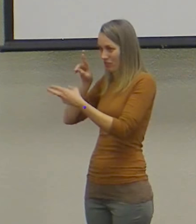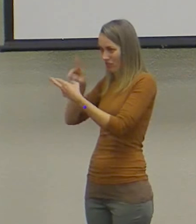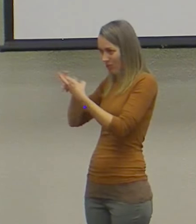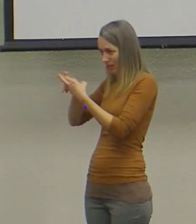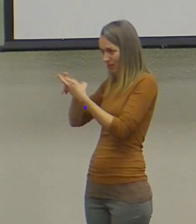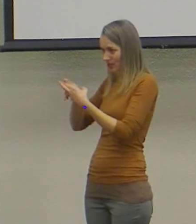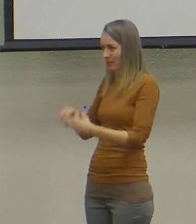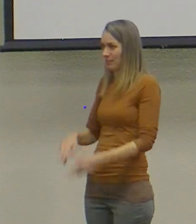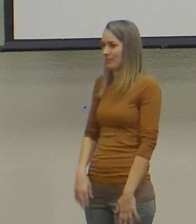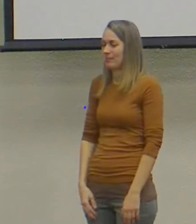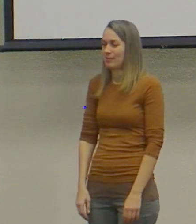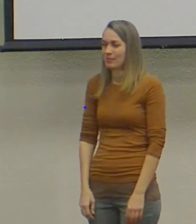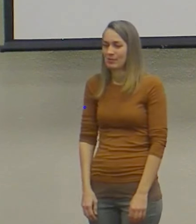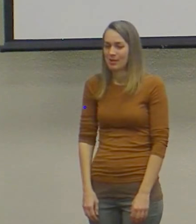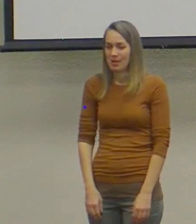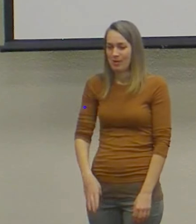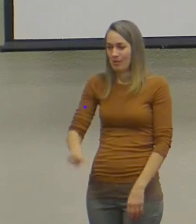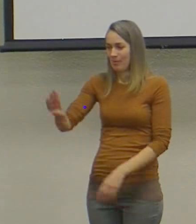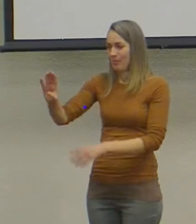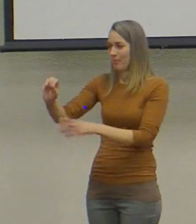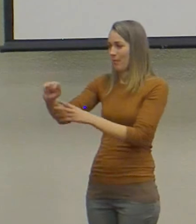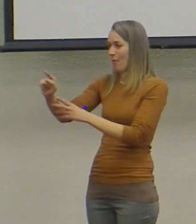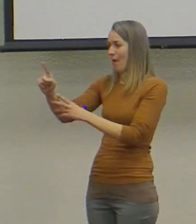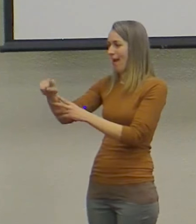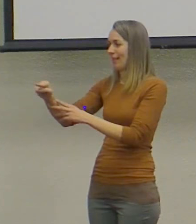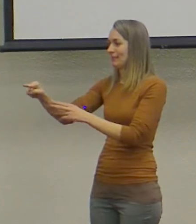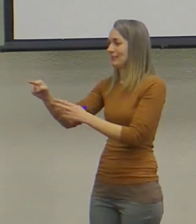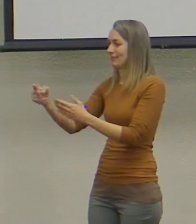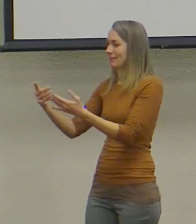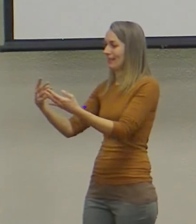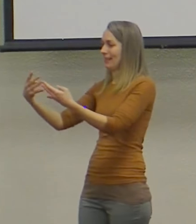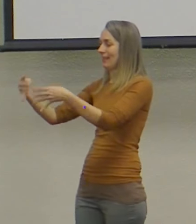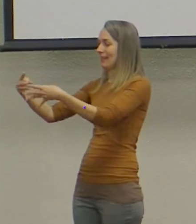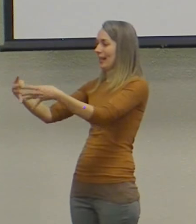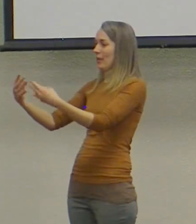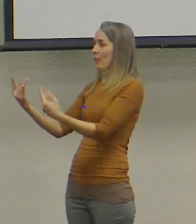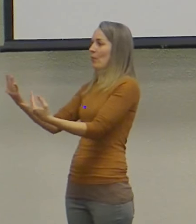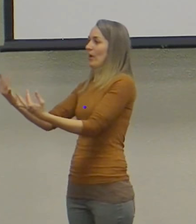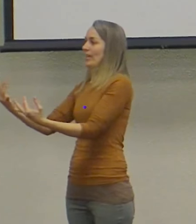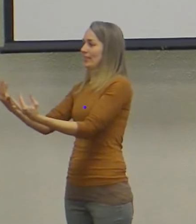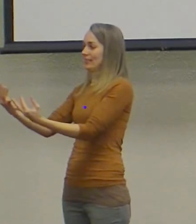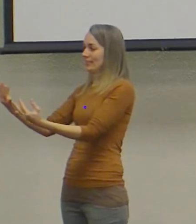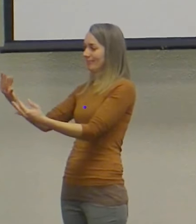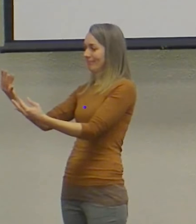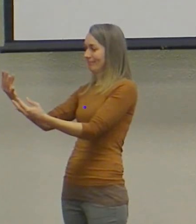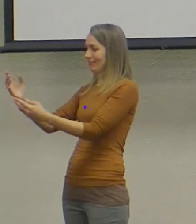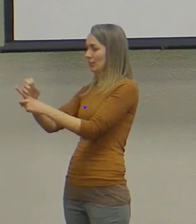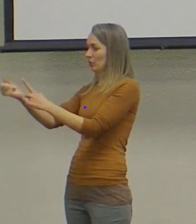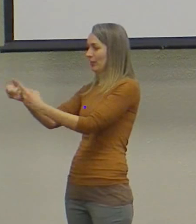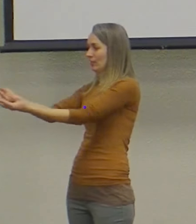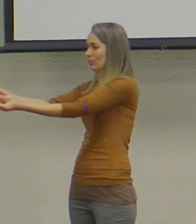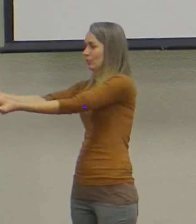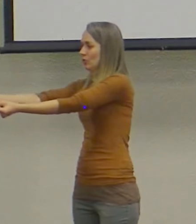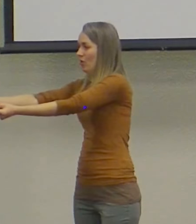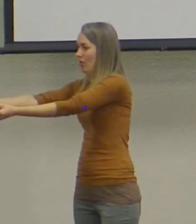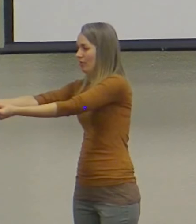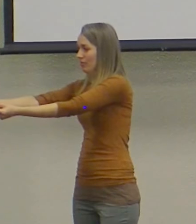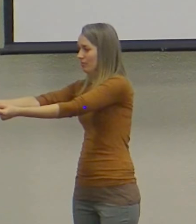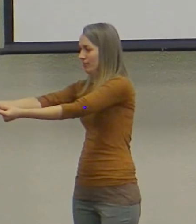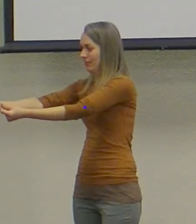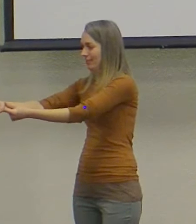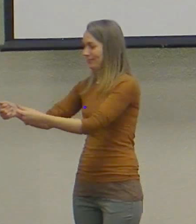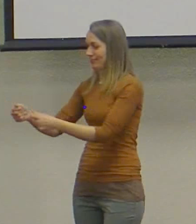We have Boaz over here at the gate at daylight waiting to resolve the situation. And we're right here waiting till